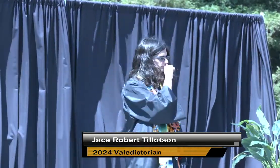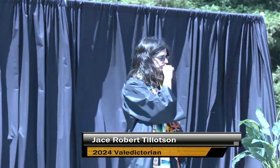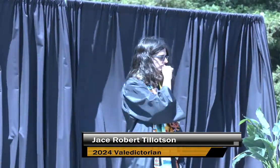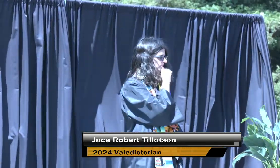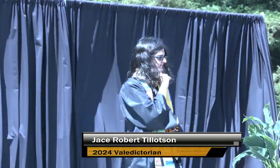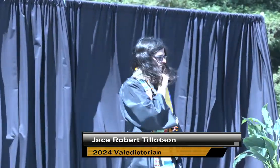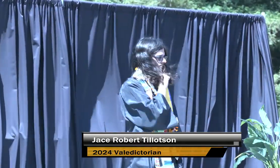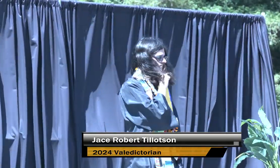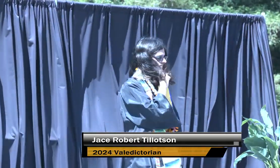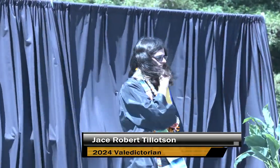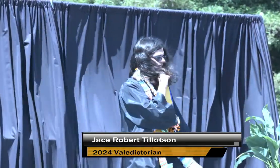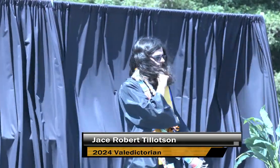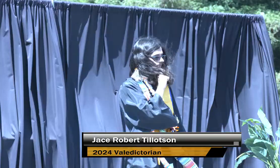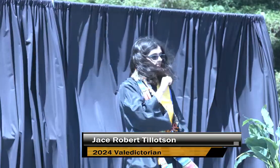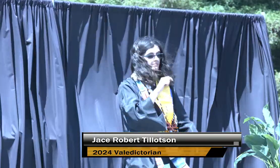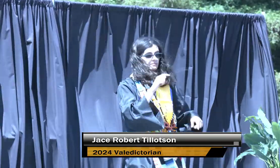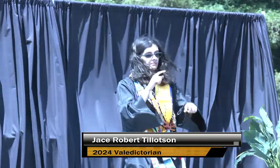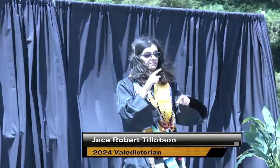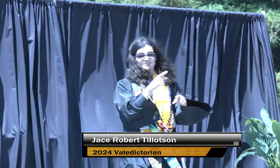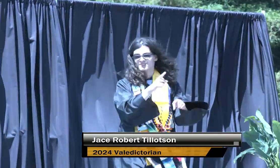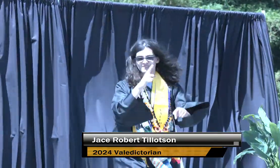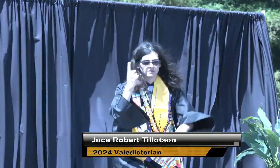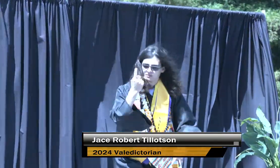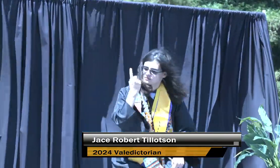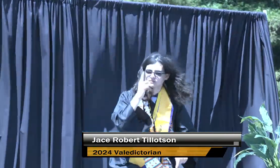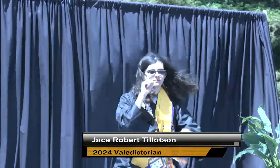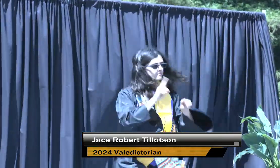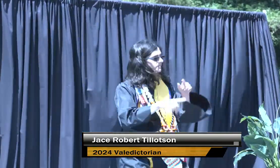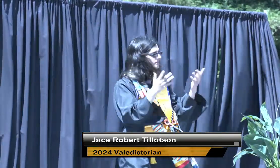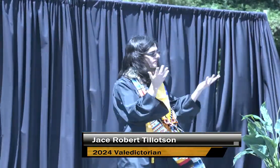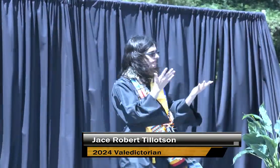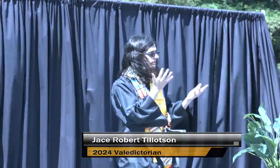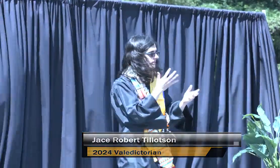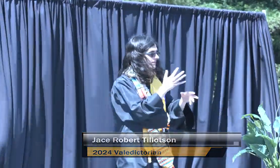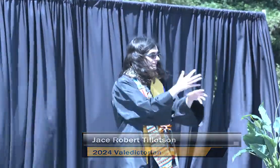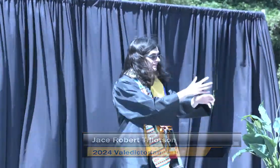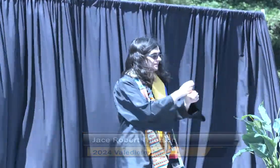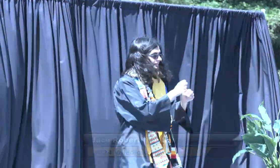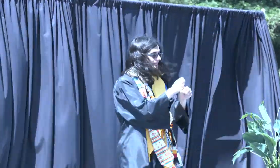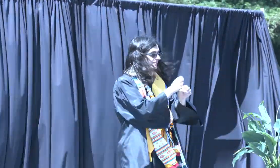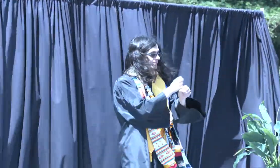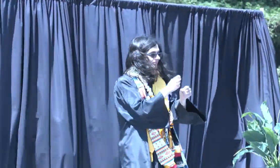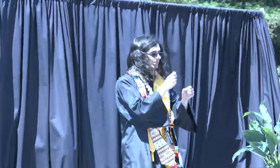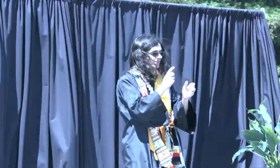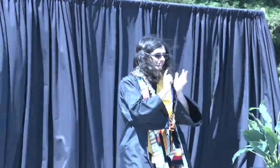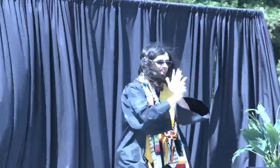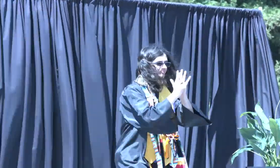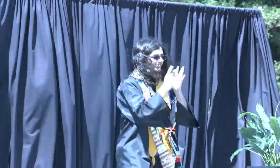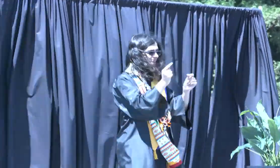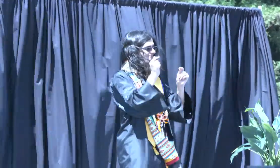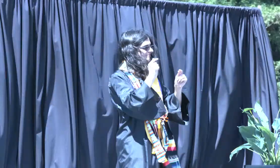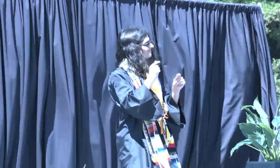However, you need to learn to be patient. You can't get what you want too fast.